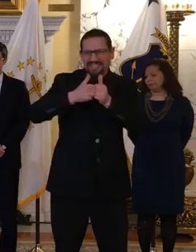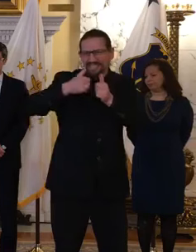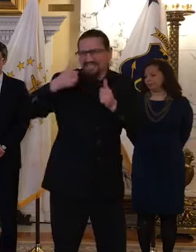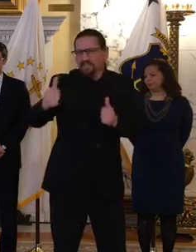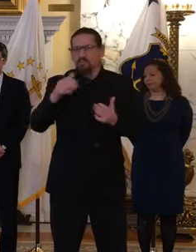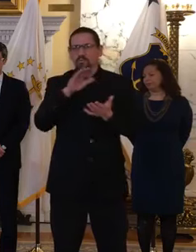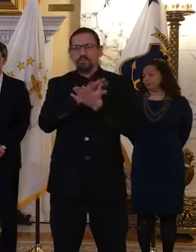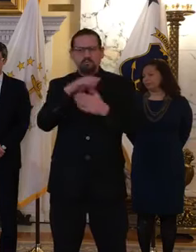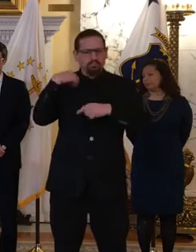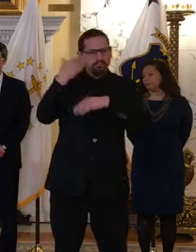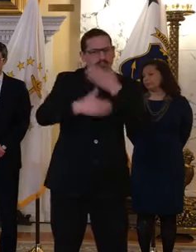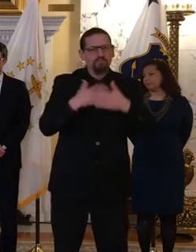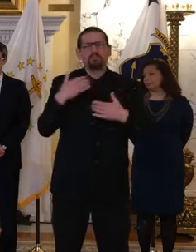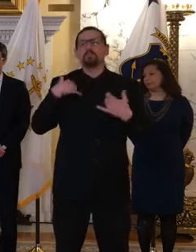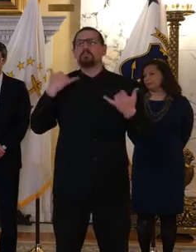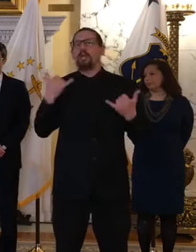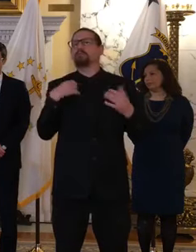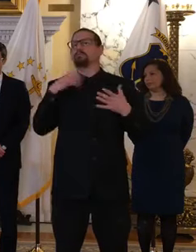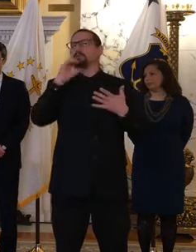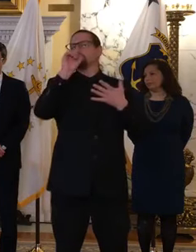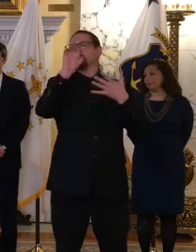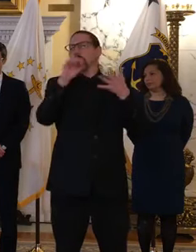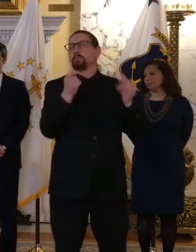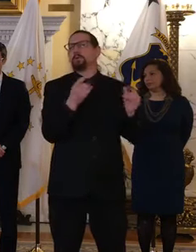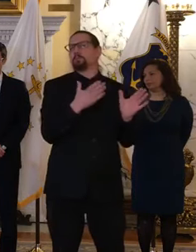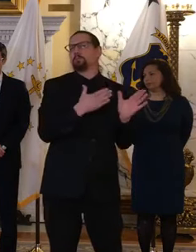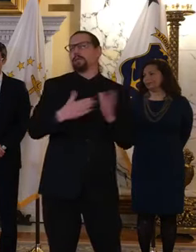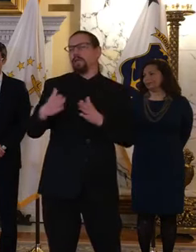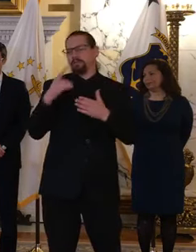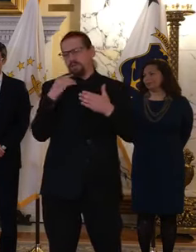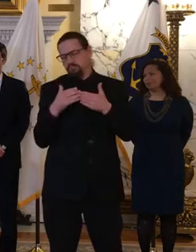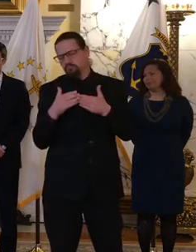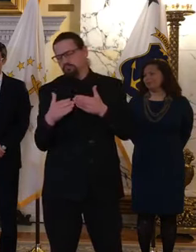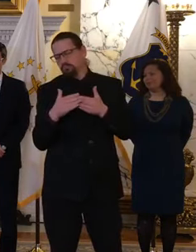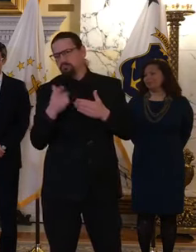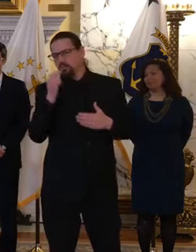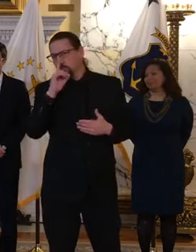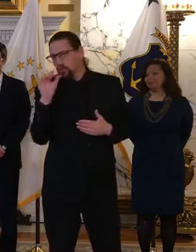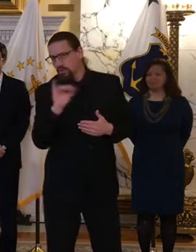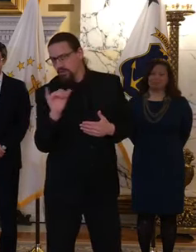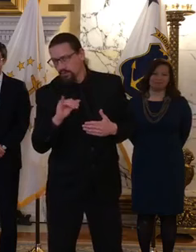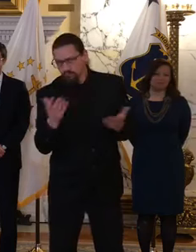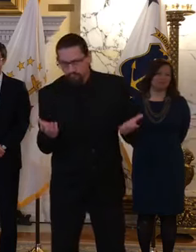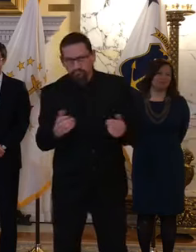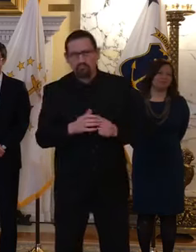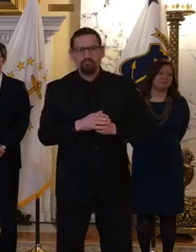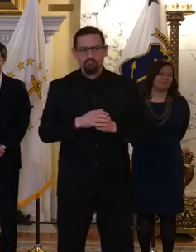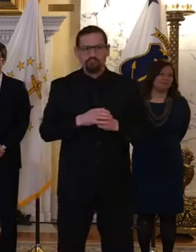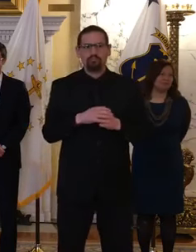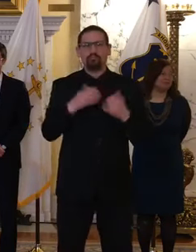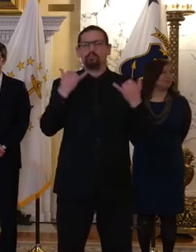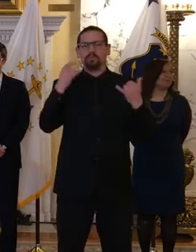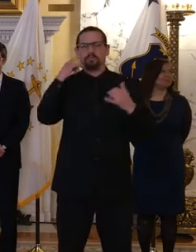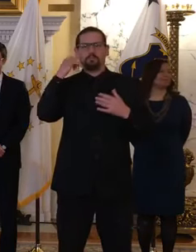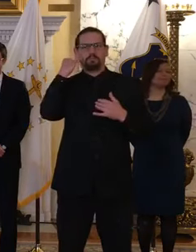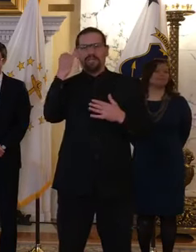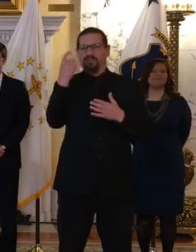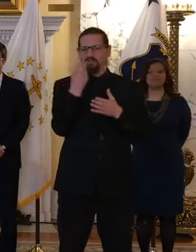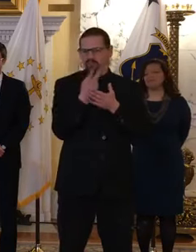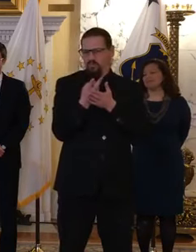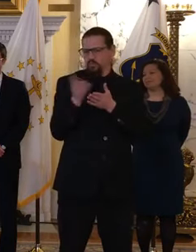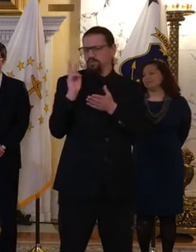say, it is hard to believe that it was only 2 weeks ago that I announced we would be moving to distance